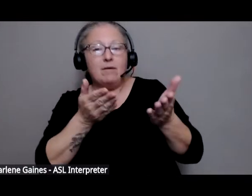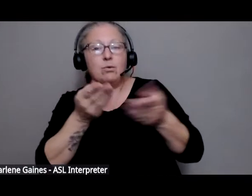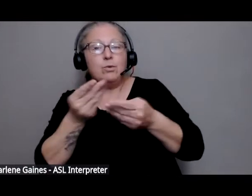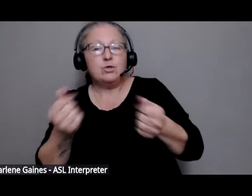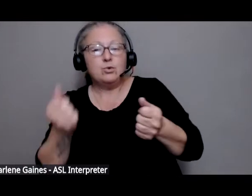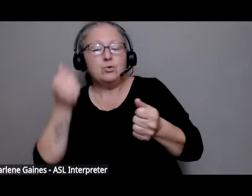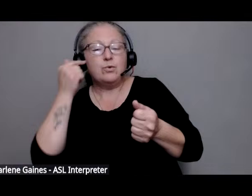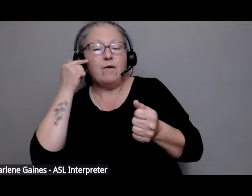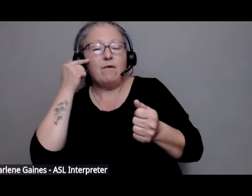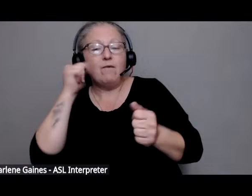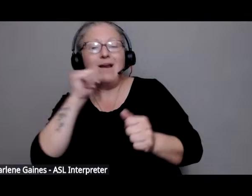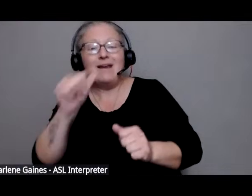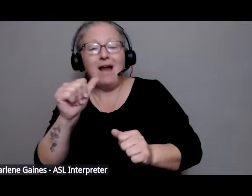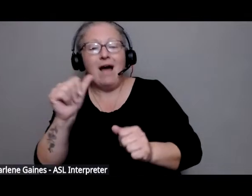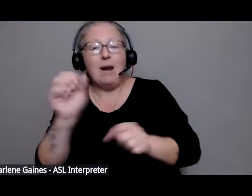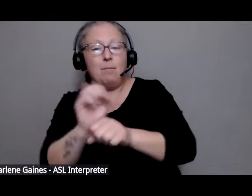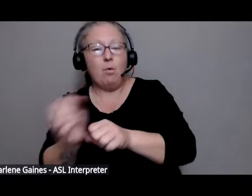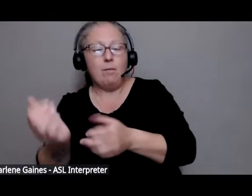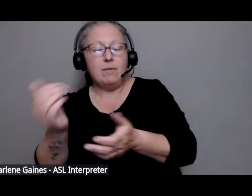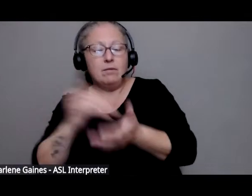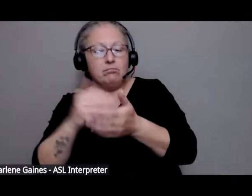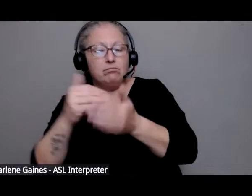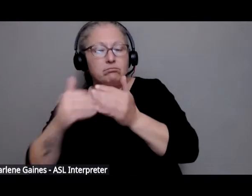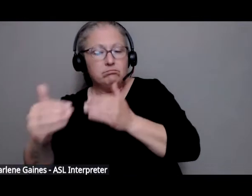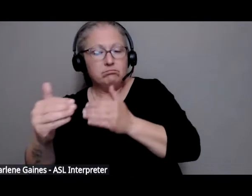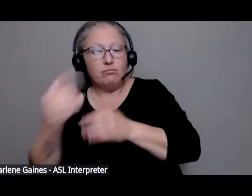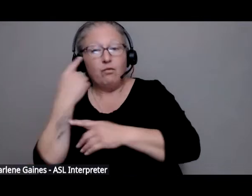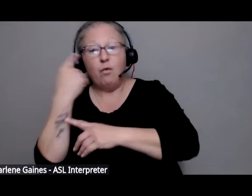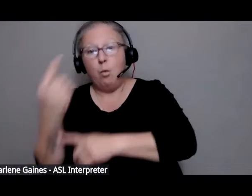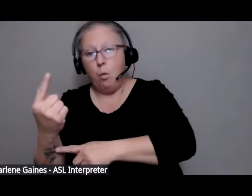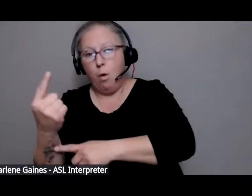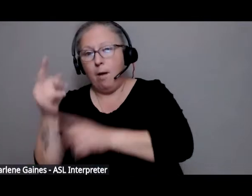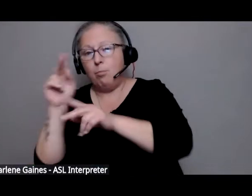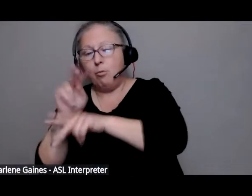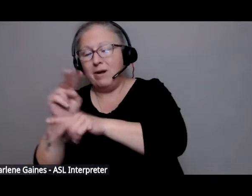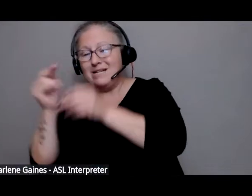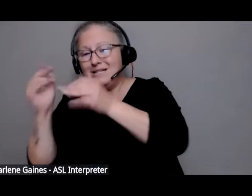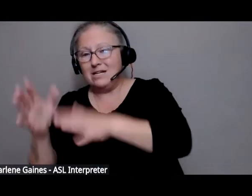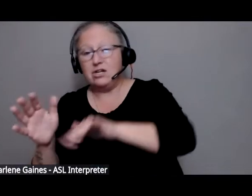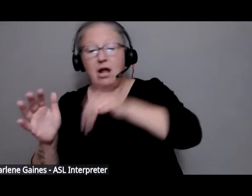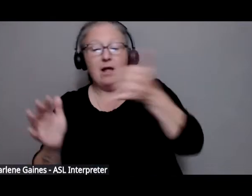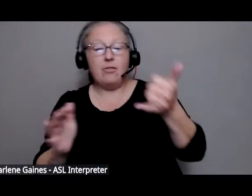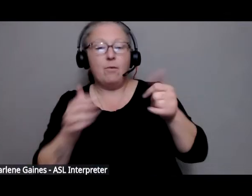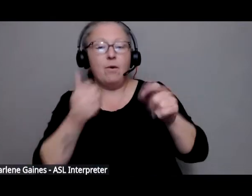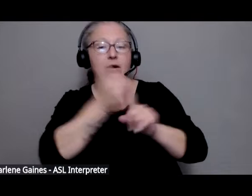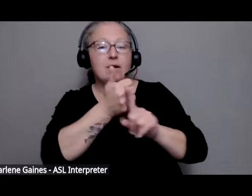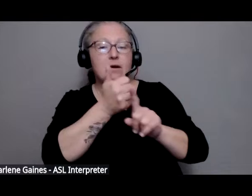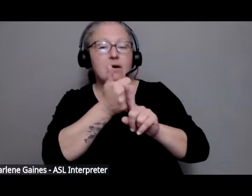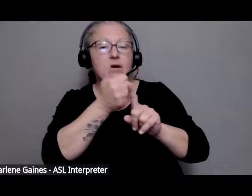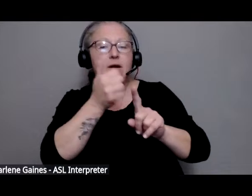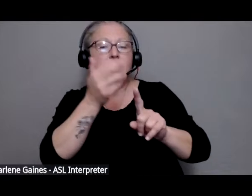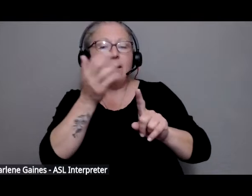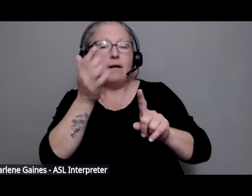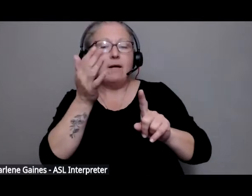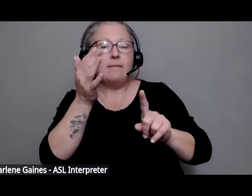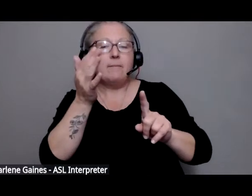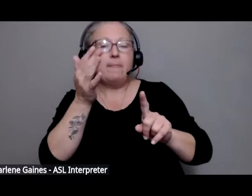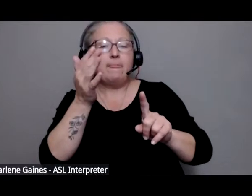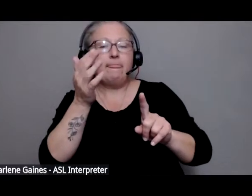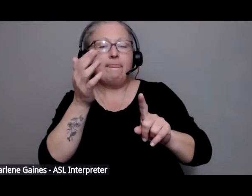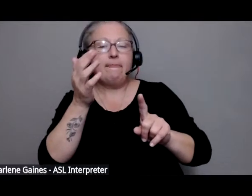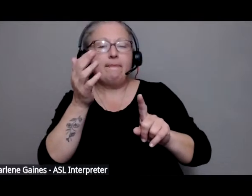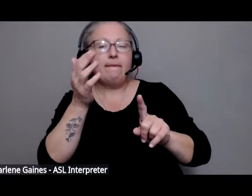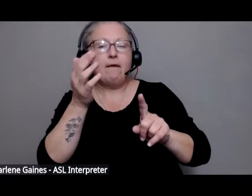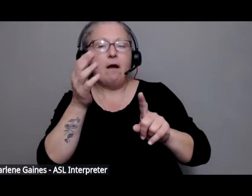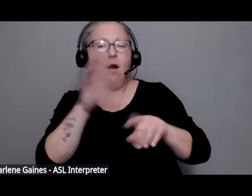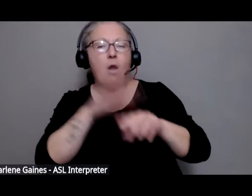for non-reemployment for one probationary teacher, as the other non-reelect was on the resolution at the